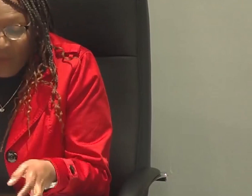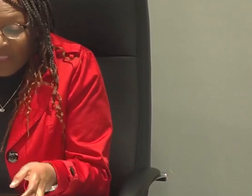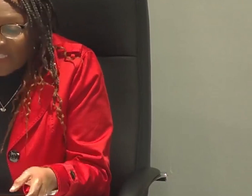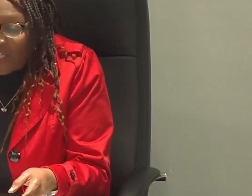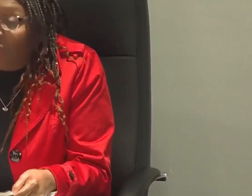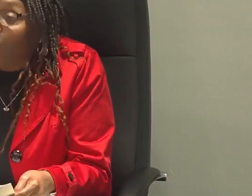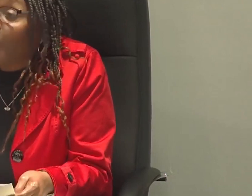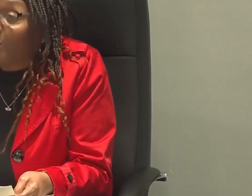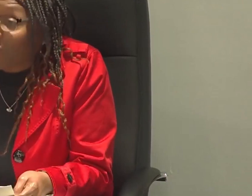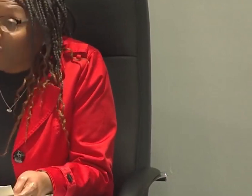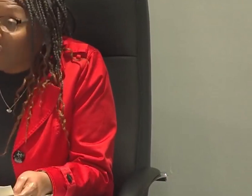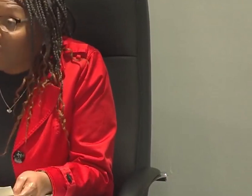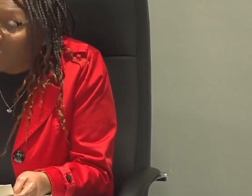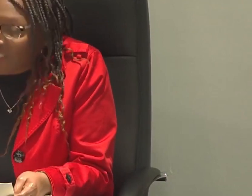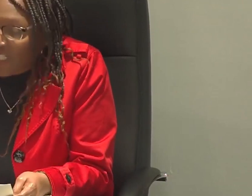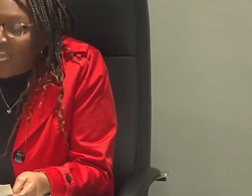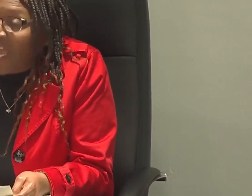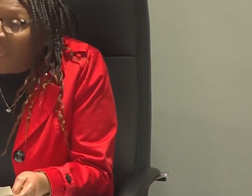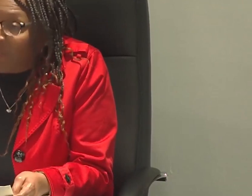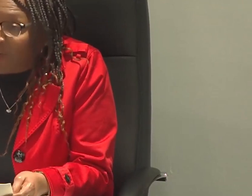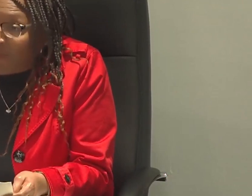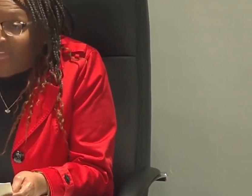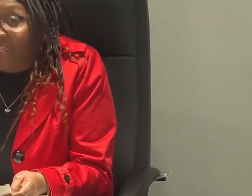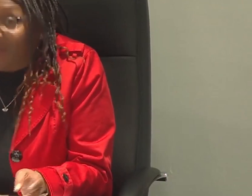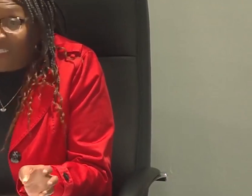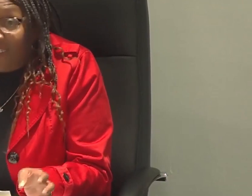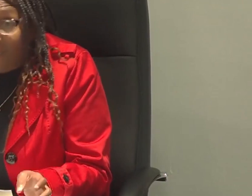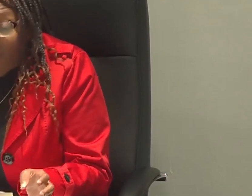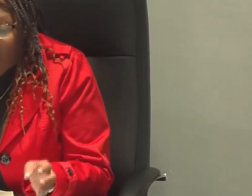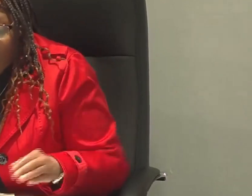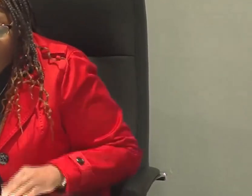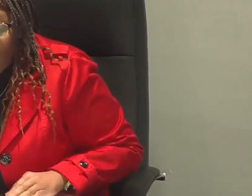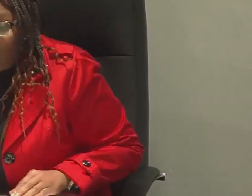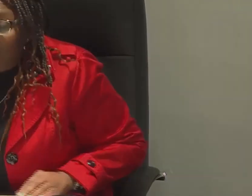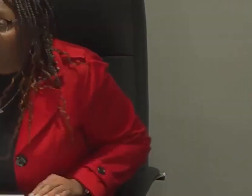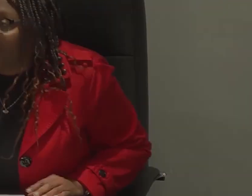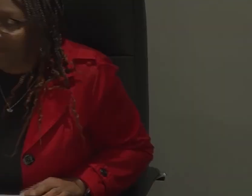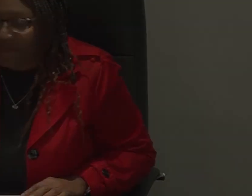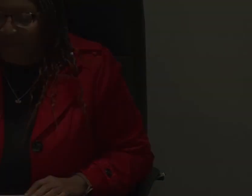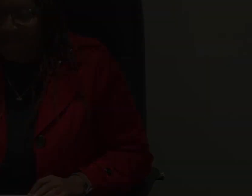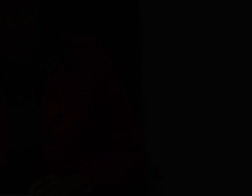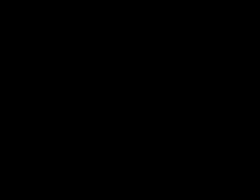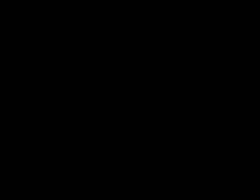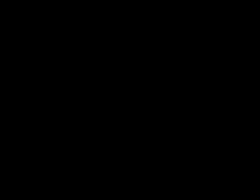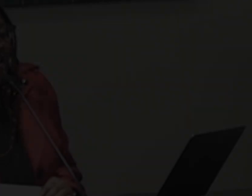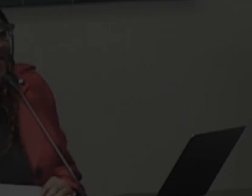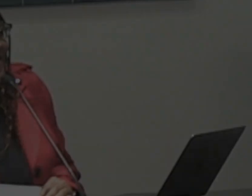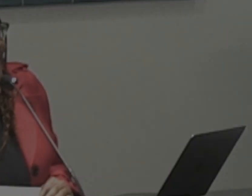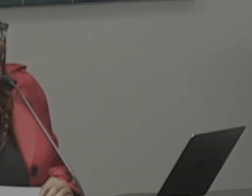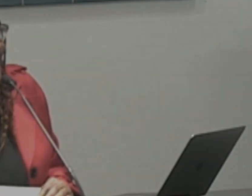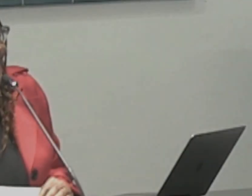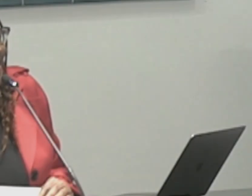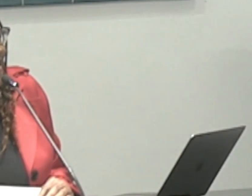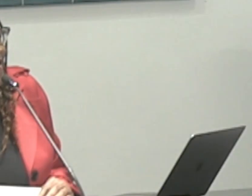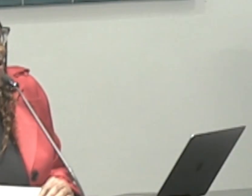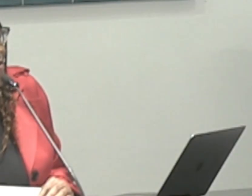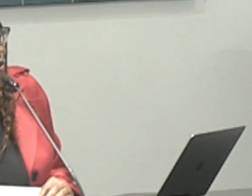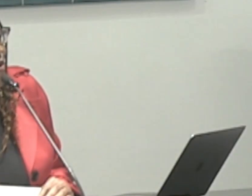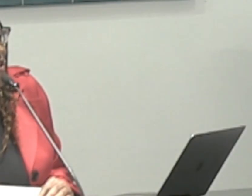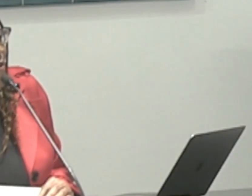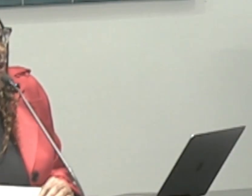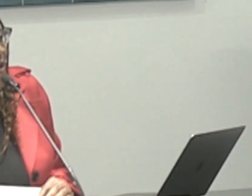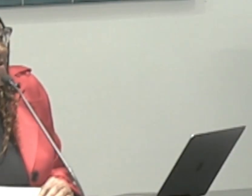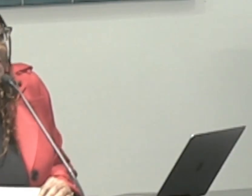public comments. Seeing none, we will adjourn to closed session and return back at 6 o'clock for regular session. Good evening. Good evening